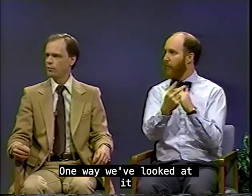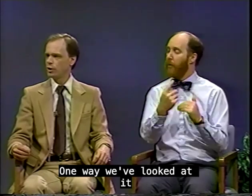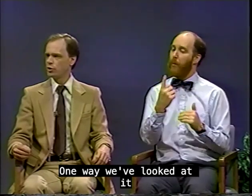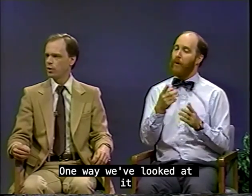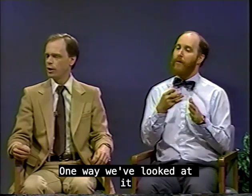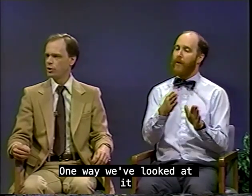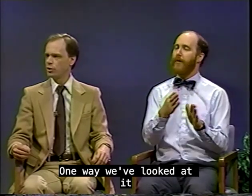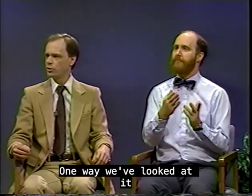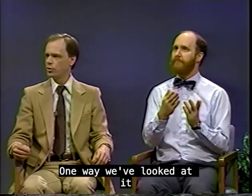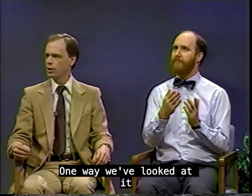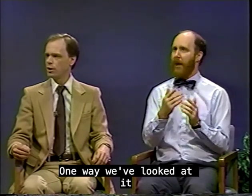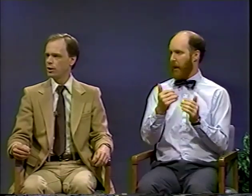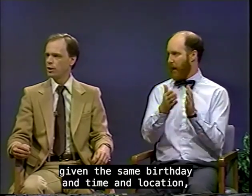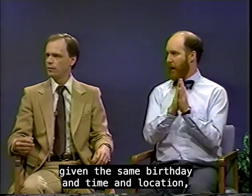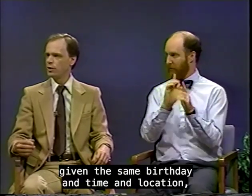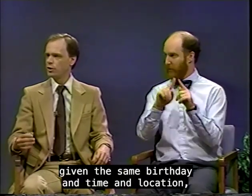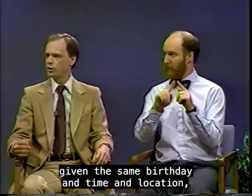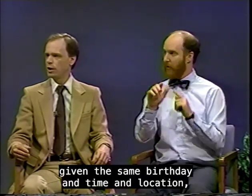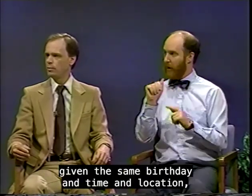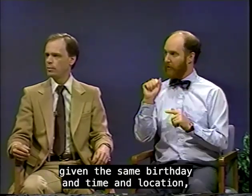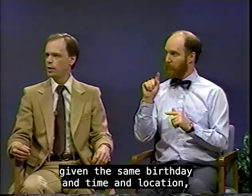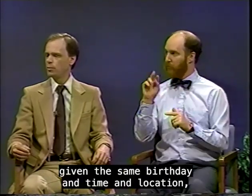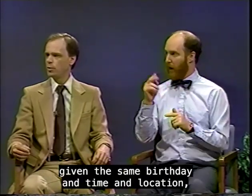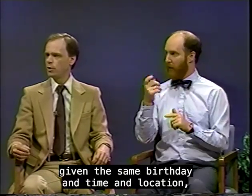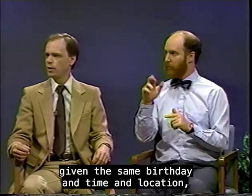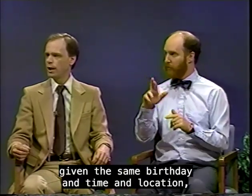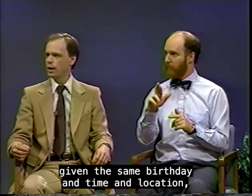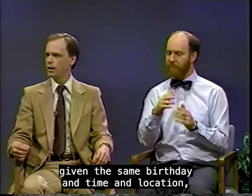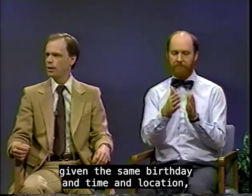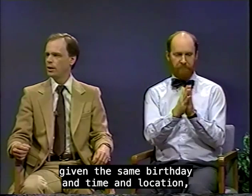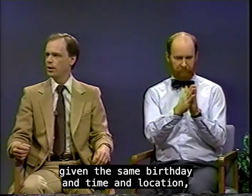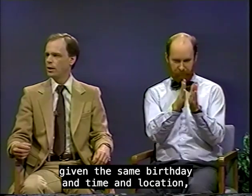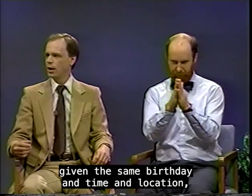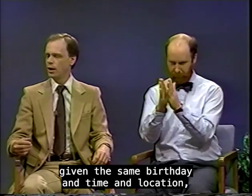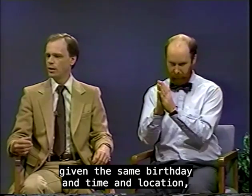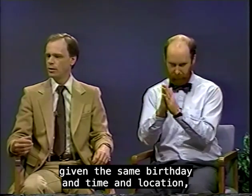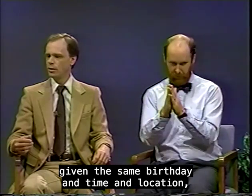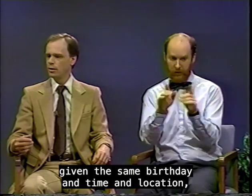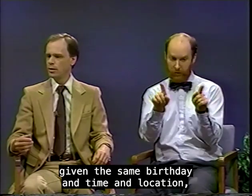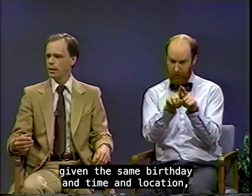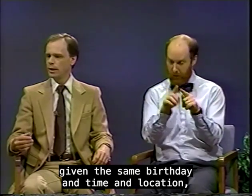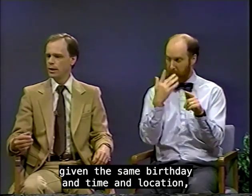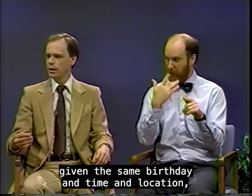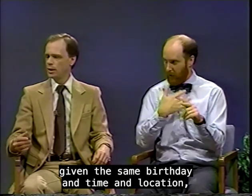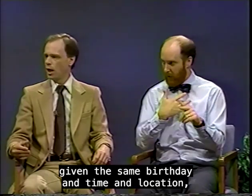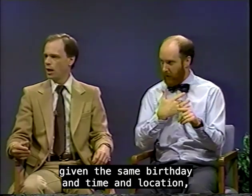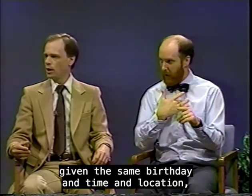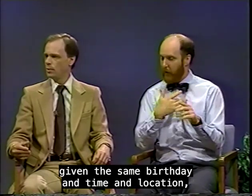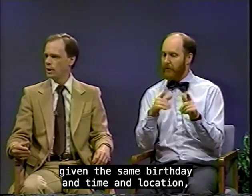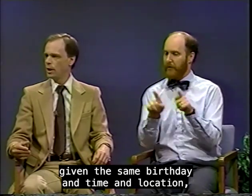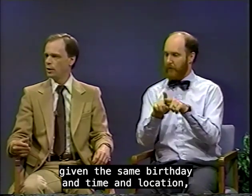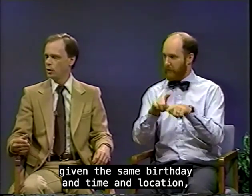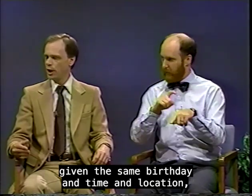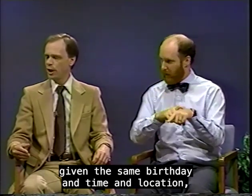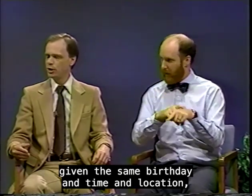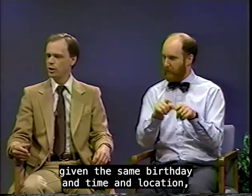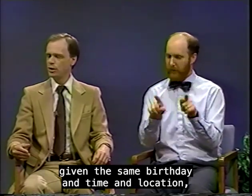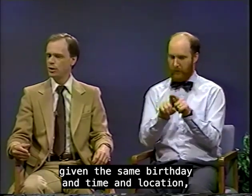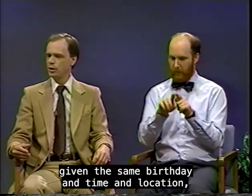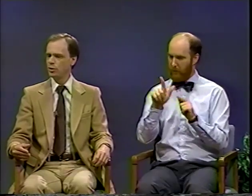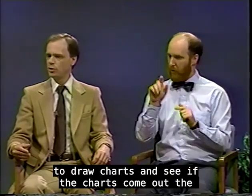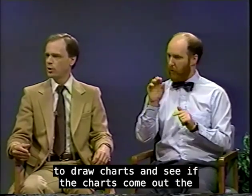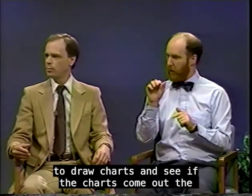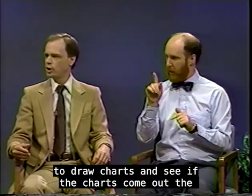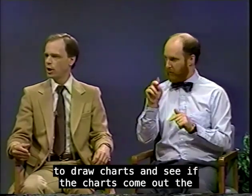ask several astrologers, given the same birthday and time and